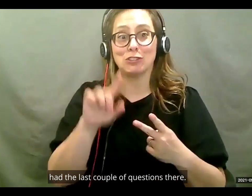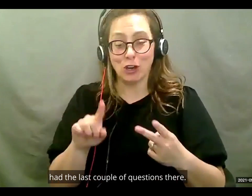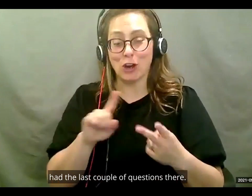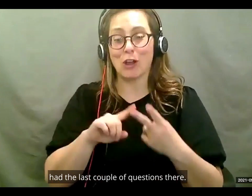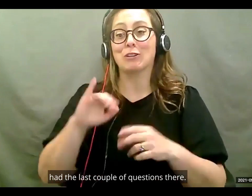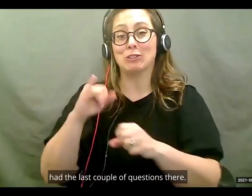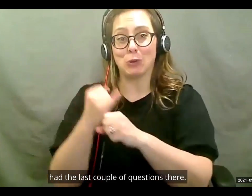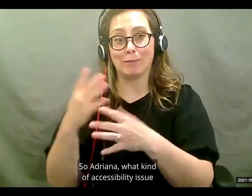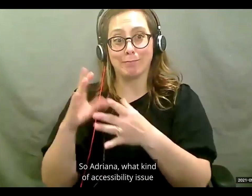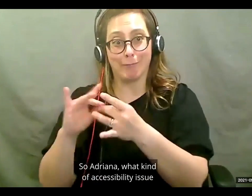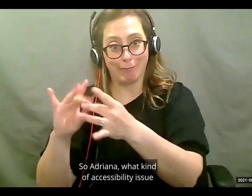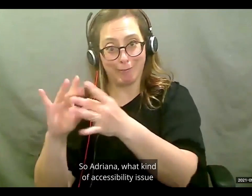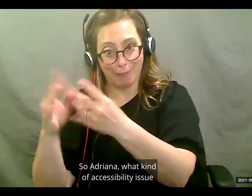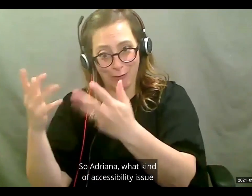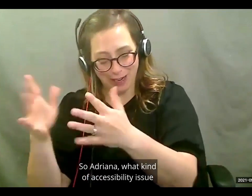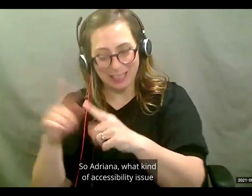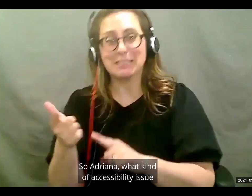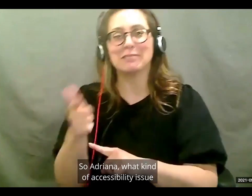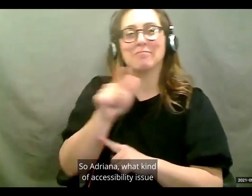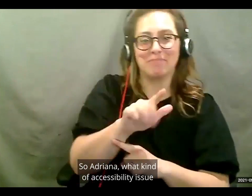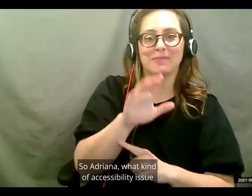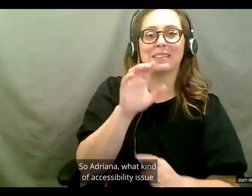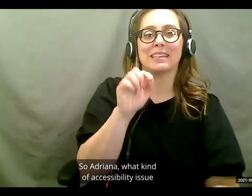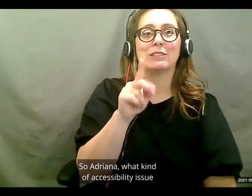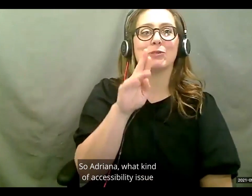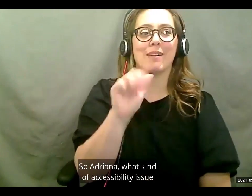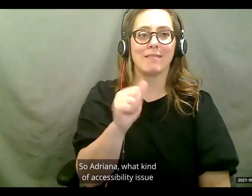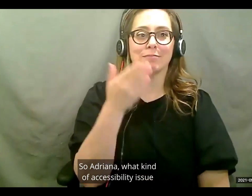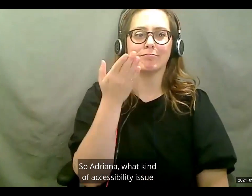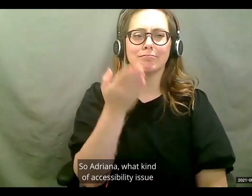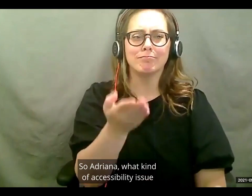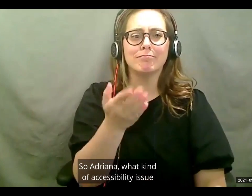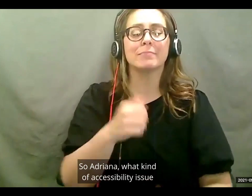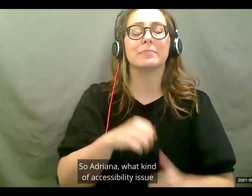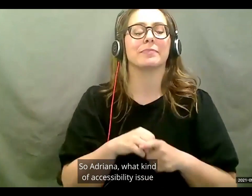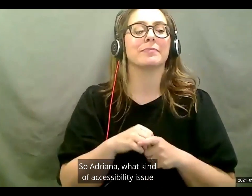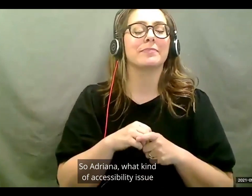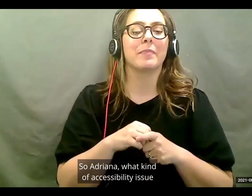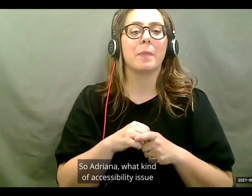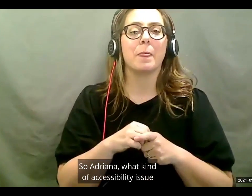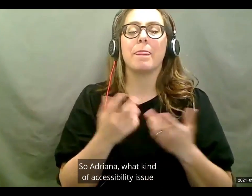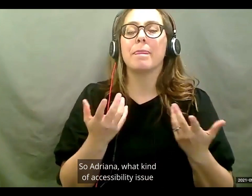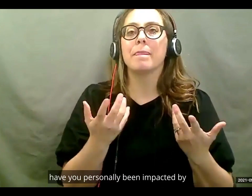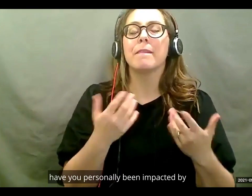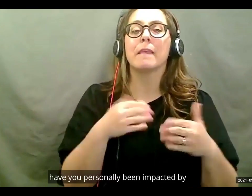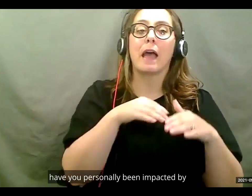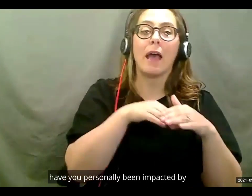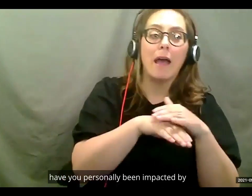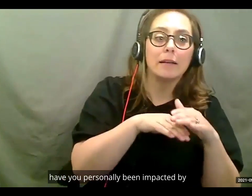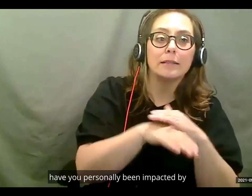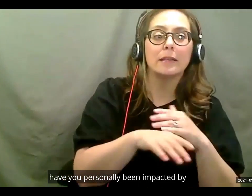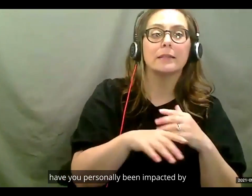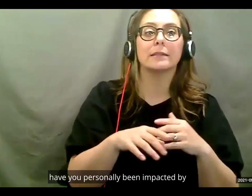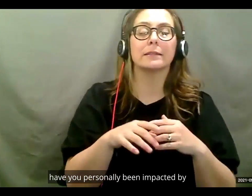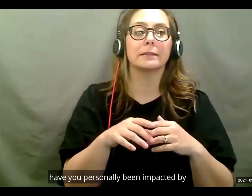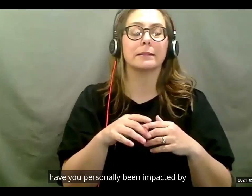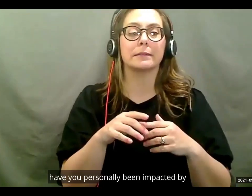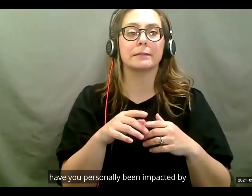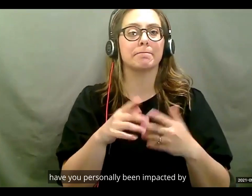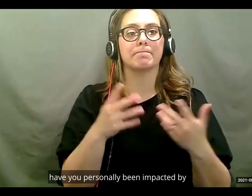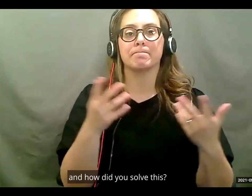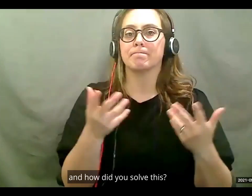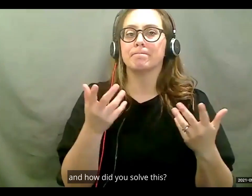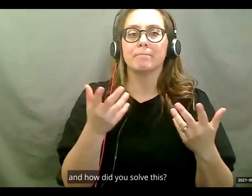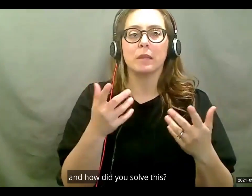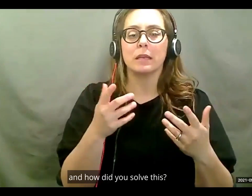couple questions there. So Adriana, what kind of accessibility issue have you personally been impacted